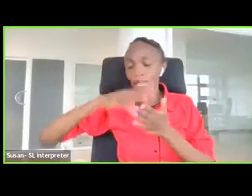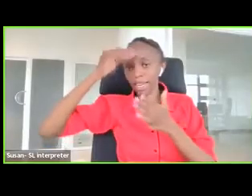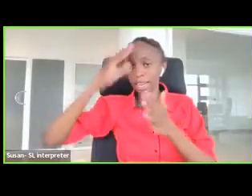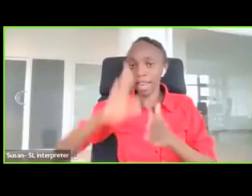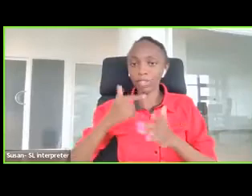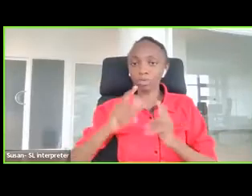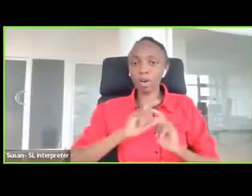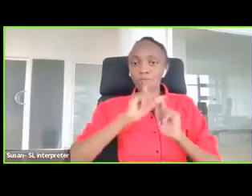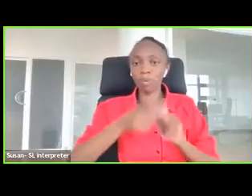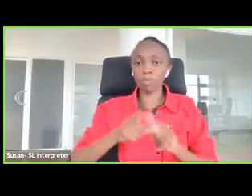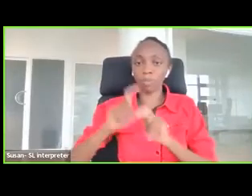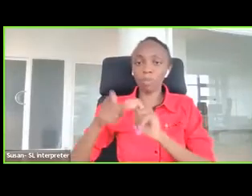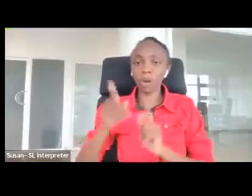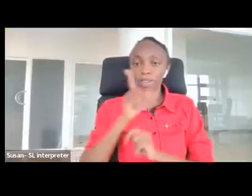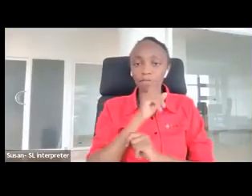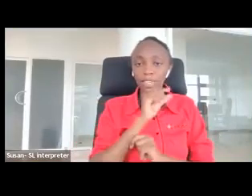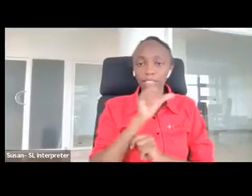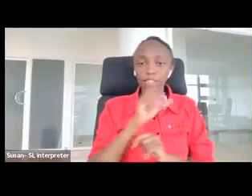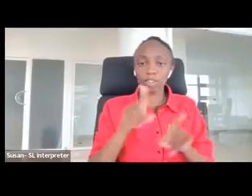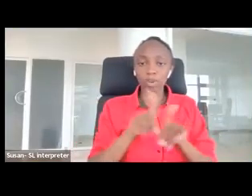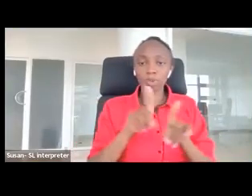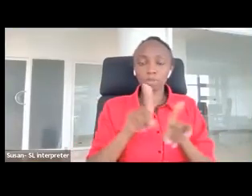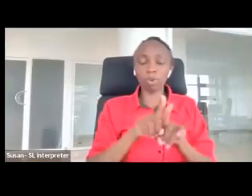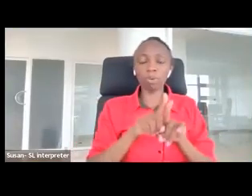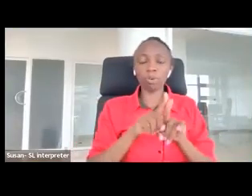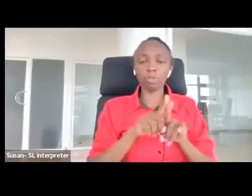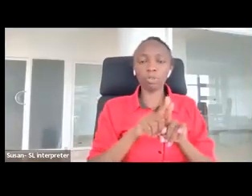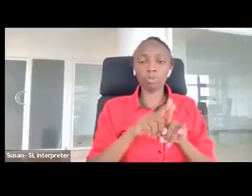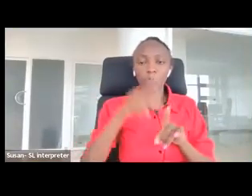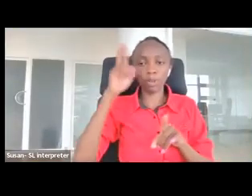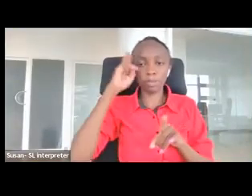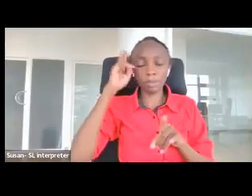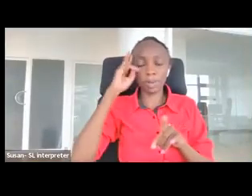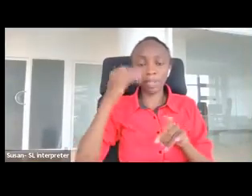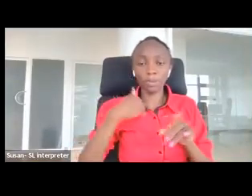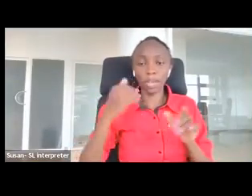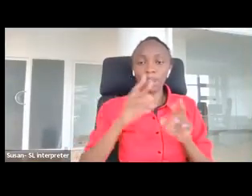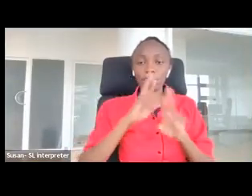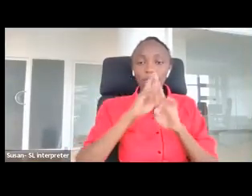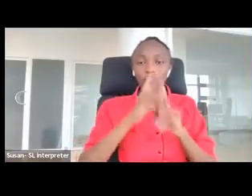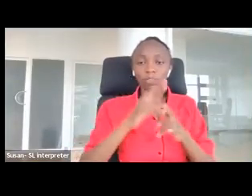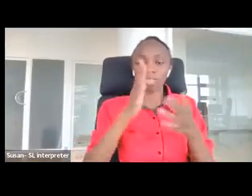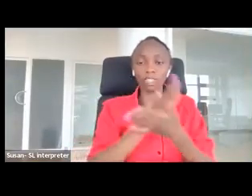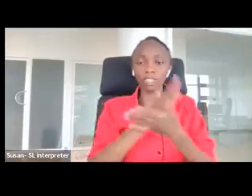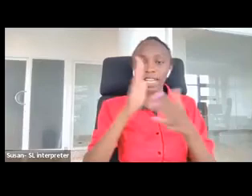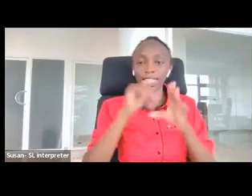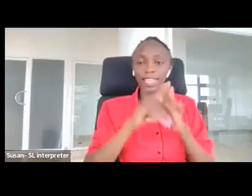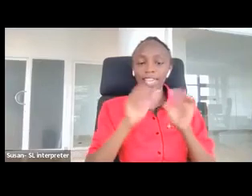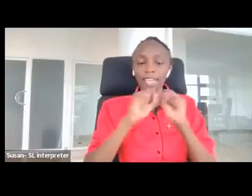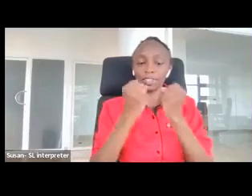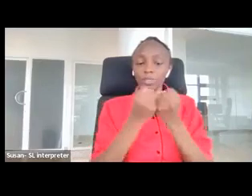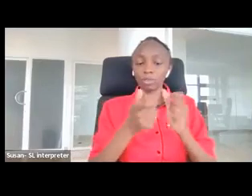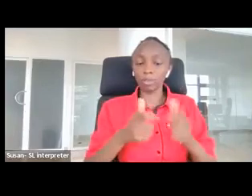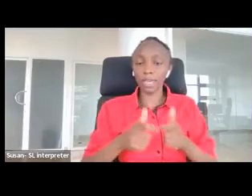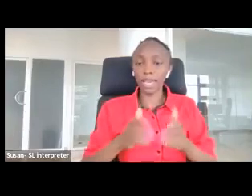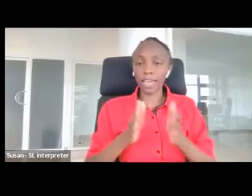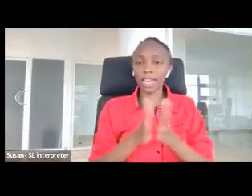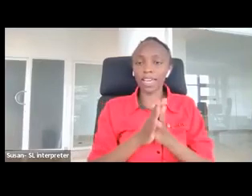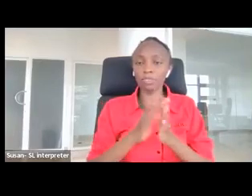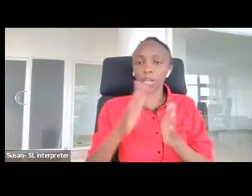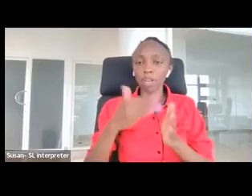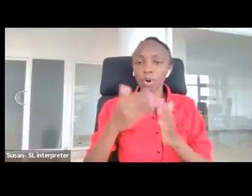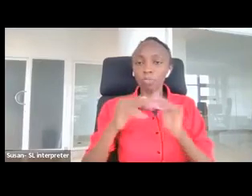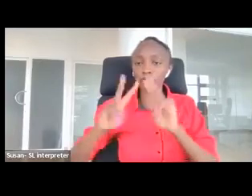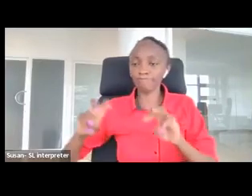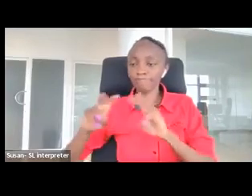you once again, we will have the results posted in our various social media platforms, and you can always visit there to see all the